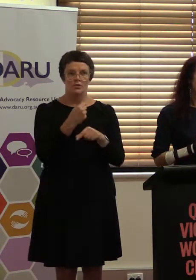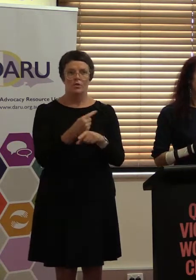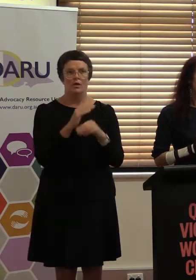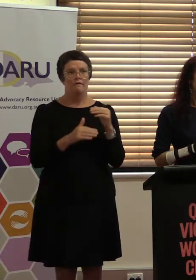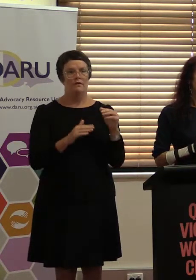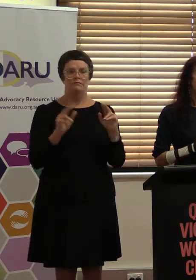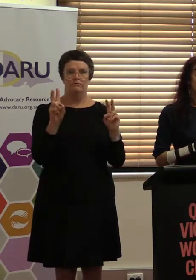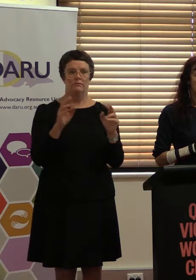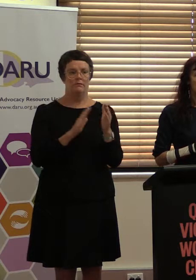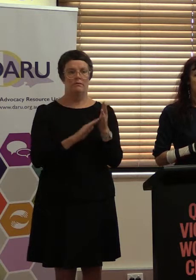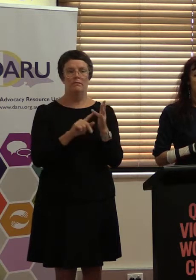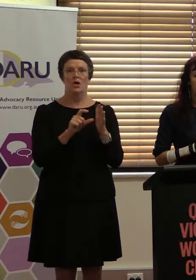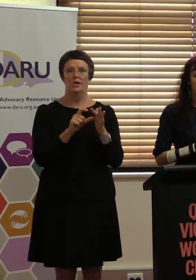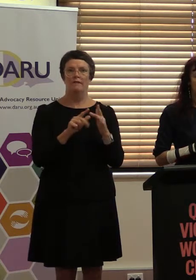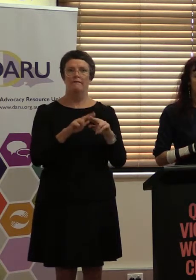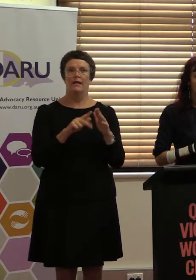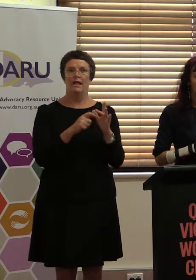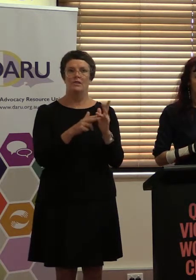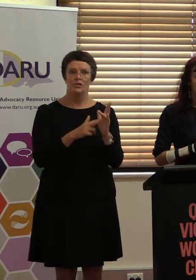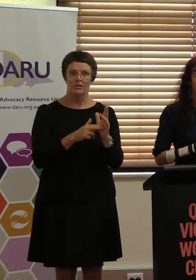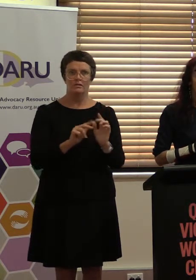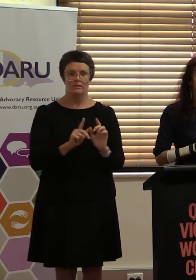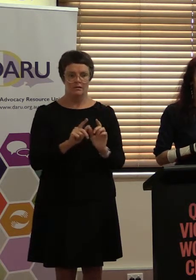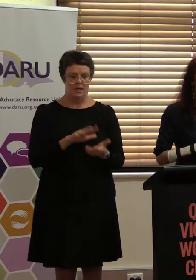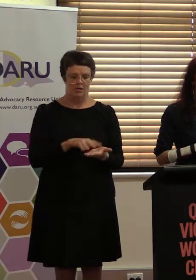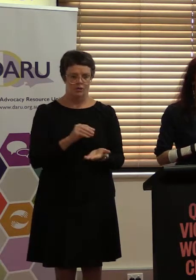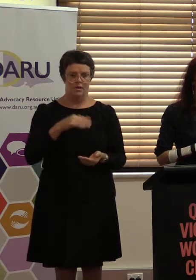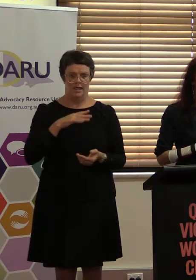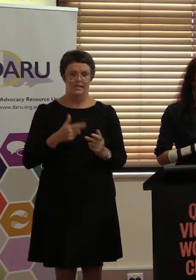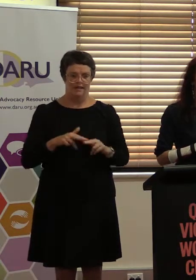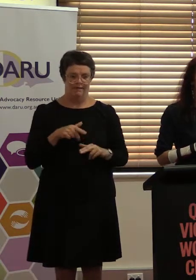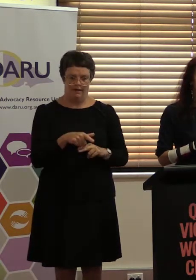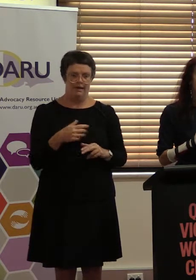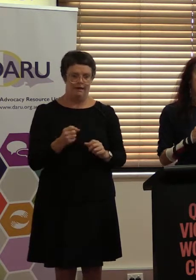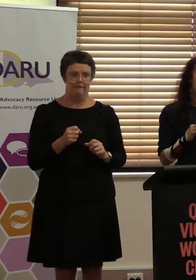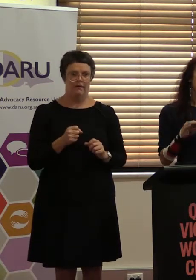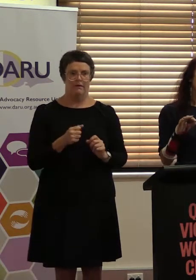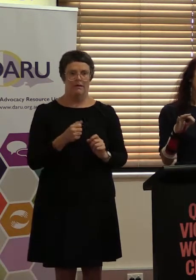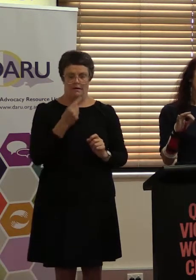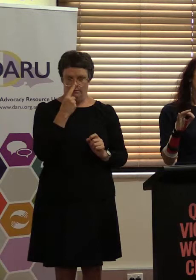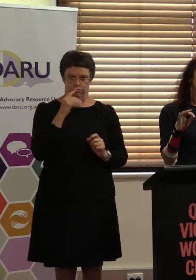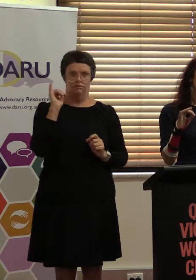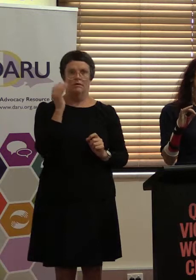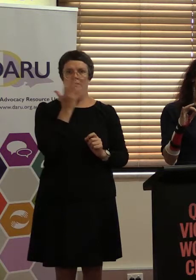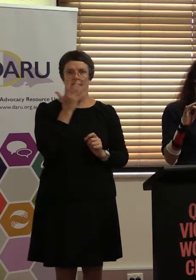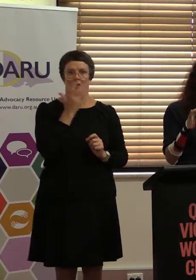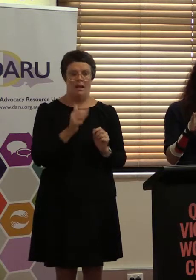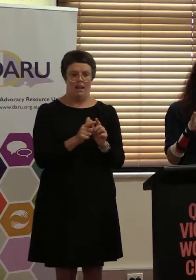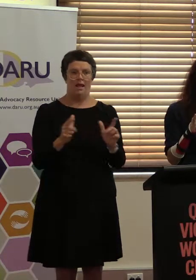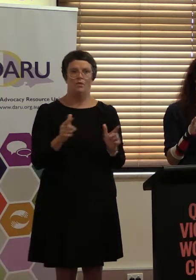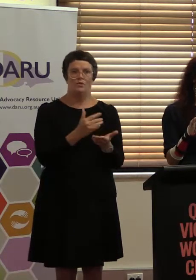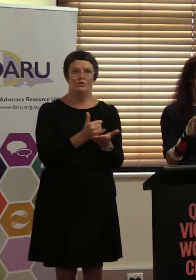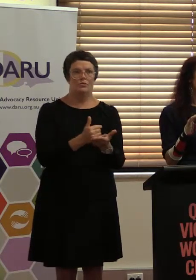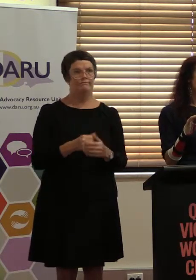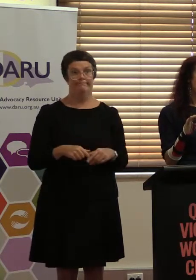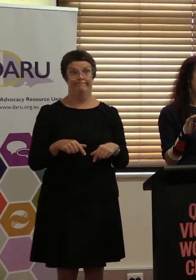that a kid might need with a severe language disorder, different matter entirely. And because